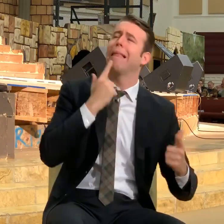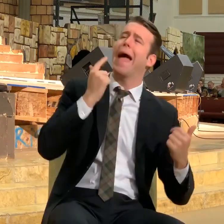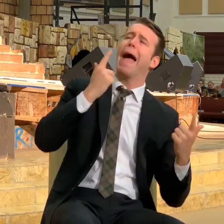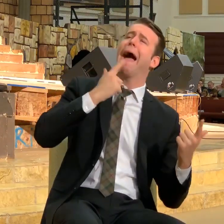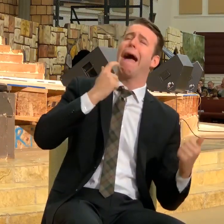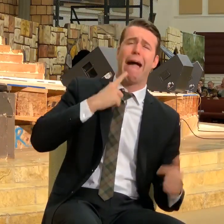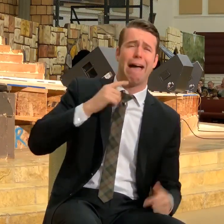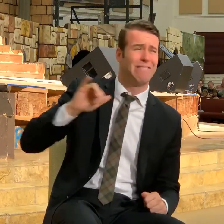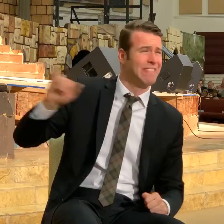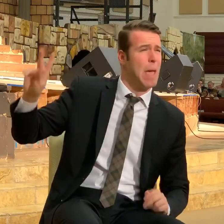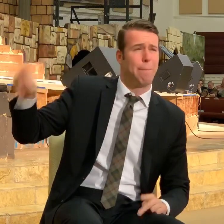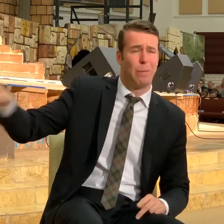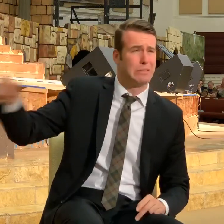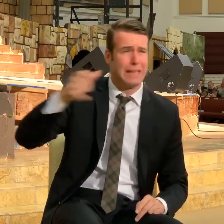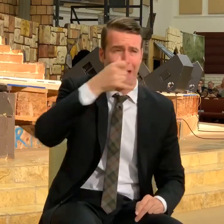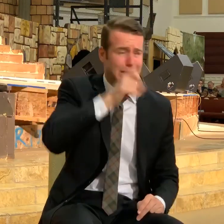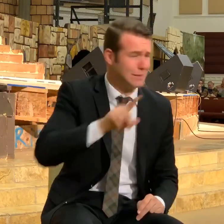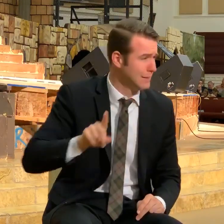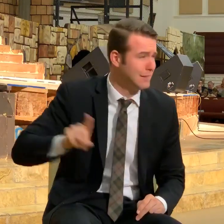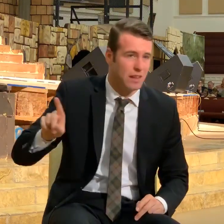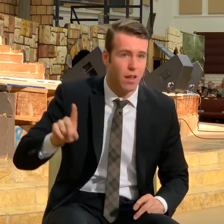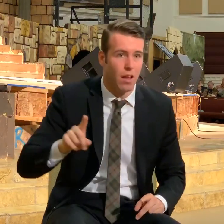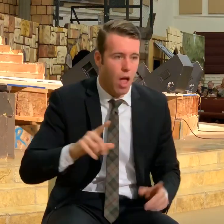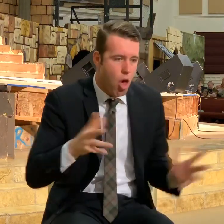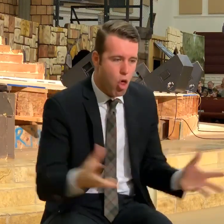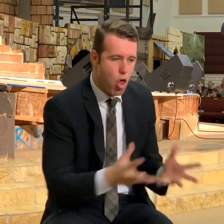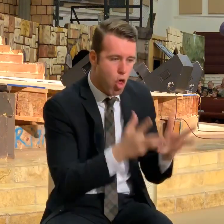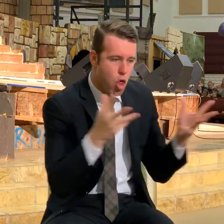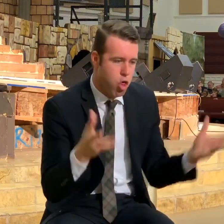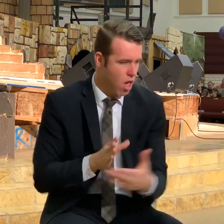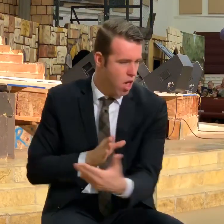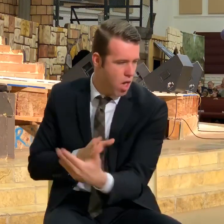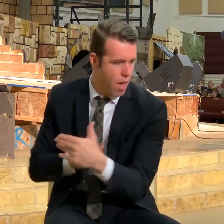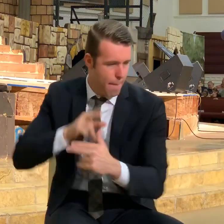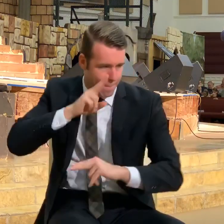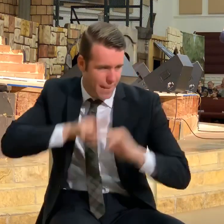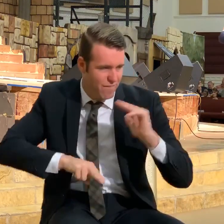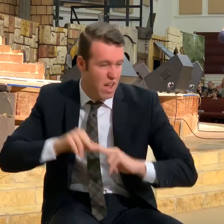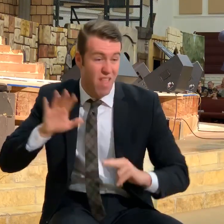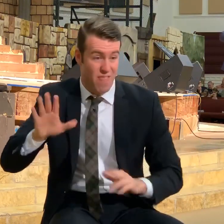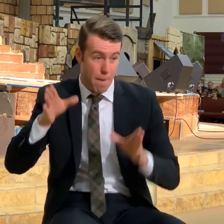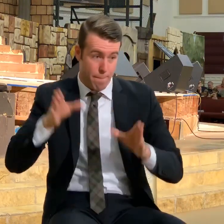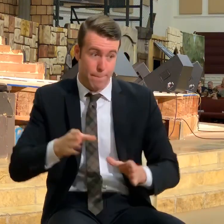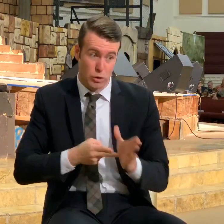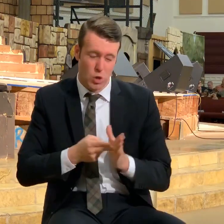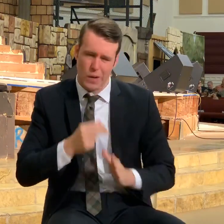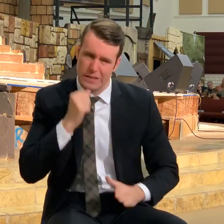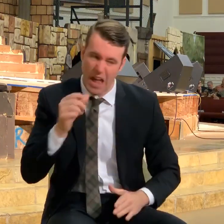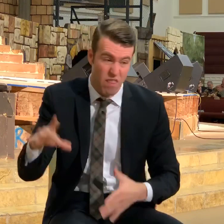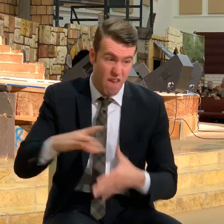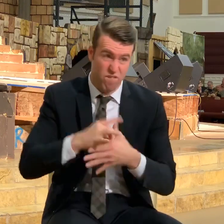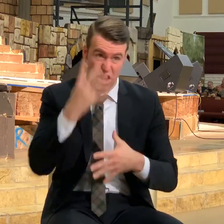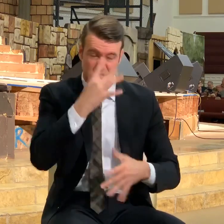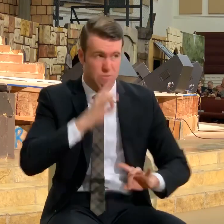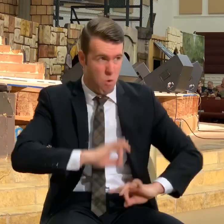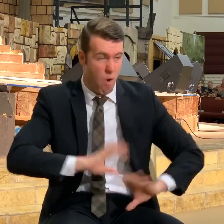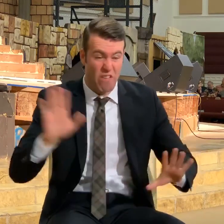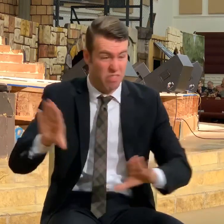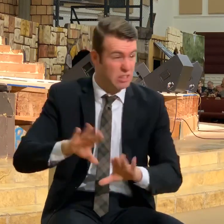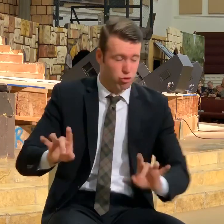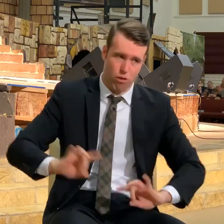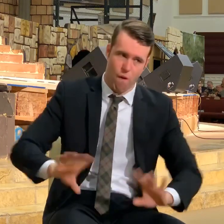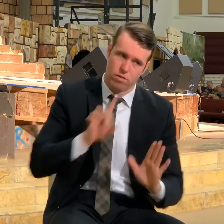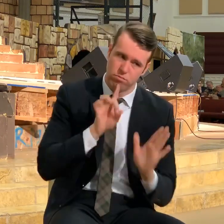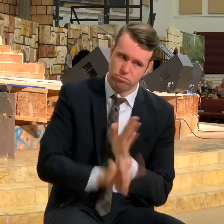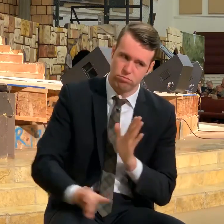how ridiculous your opponent was and how ugly. And they would make fun of their character. They would make fun of their flesh. They would make fun of their children.